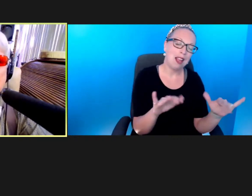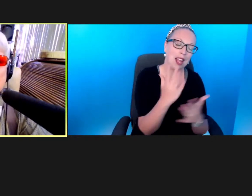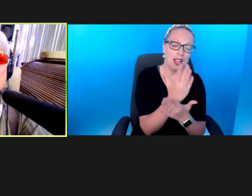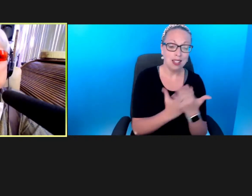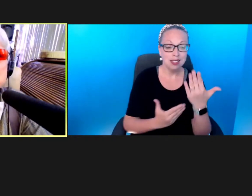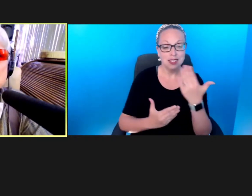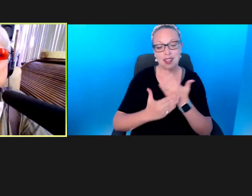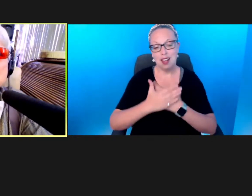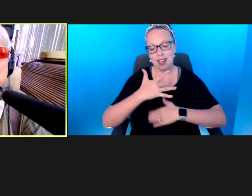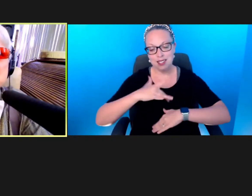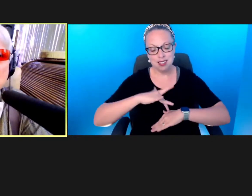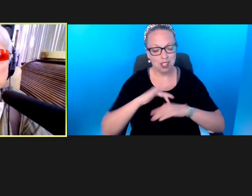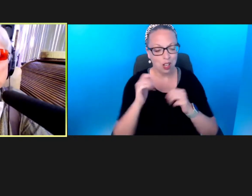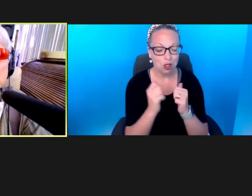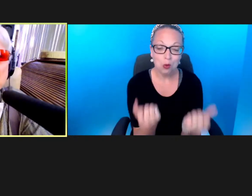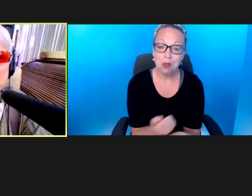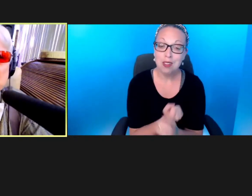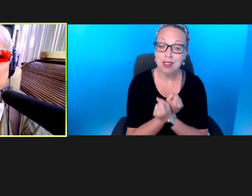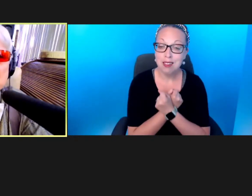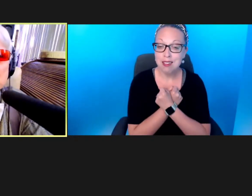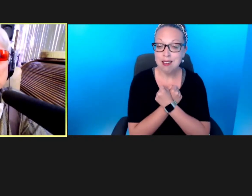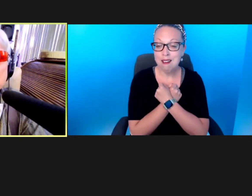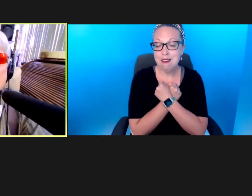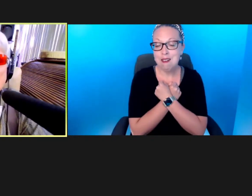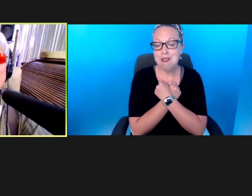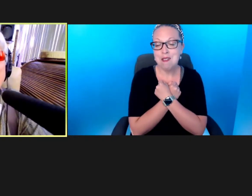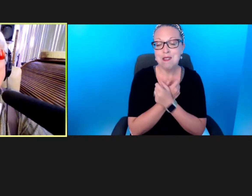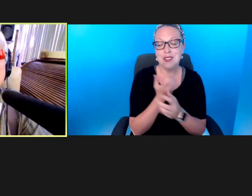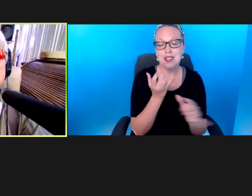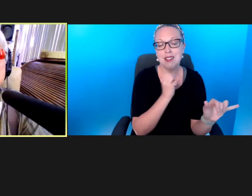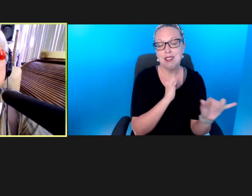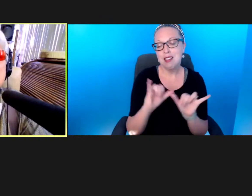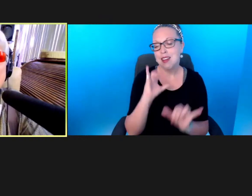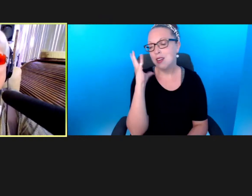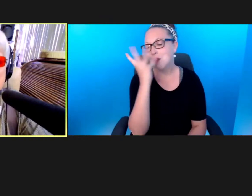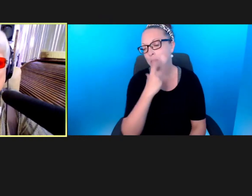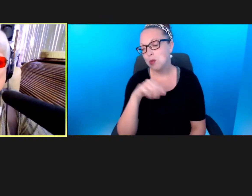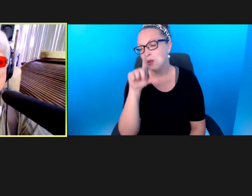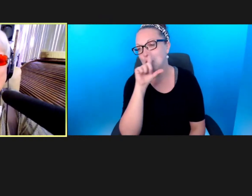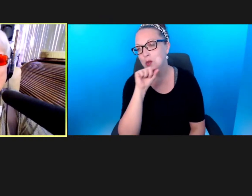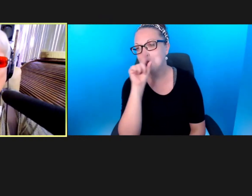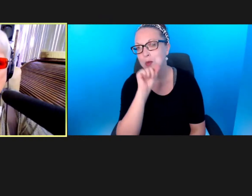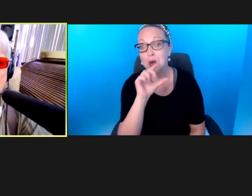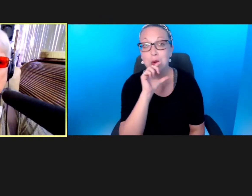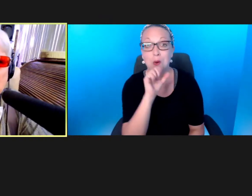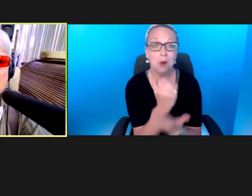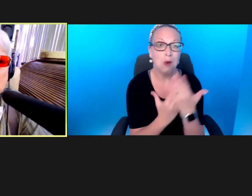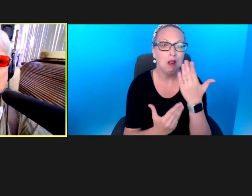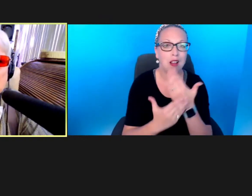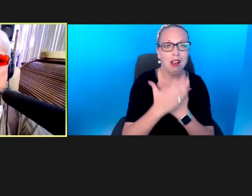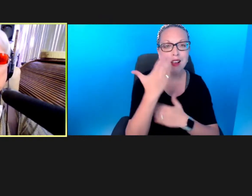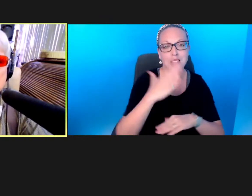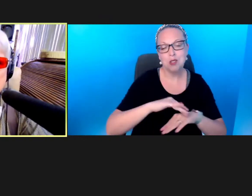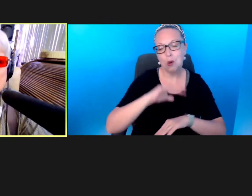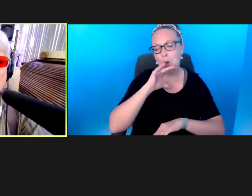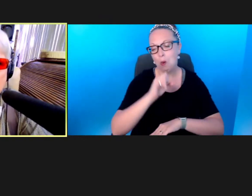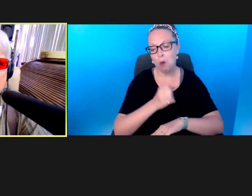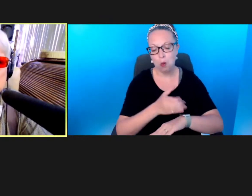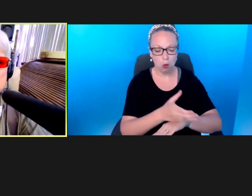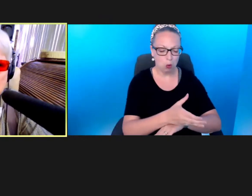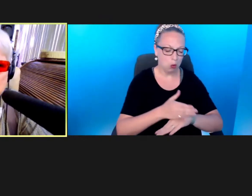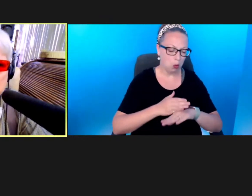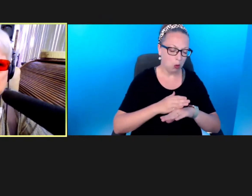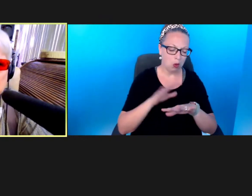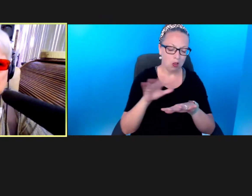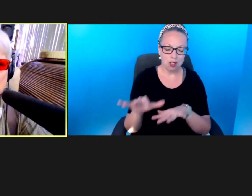lovingly, he stroked the sculpted dove. Old hands on old mahogany, a gentle